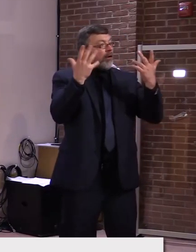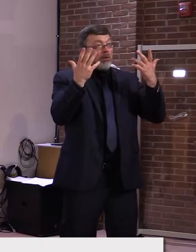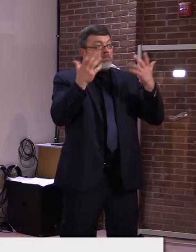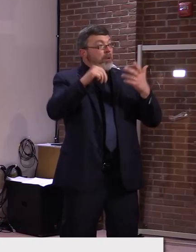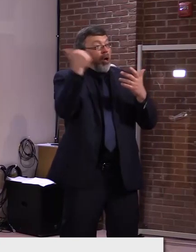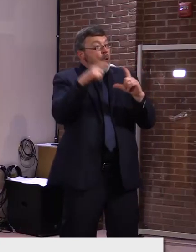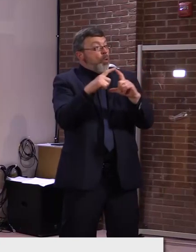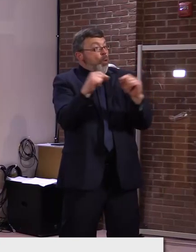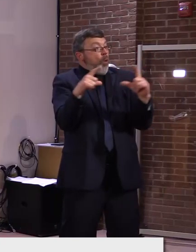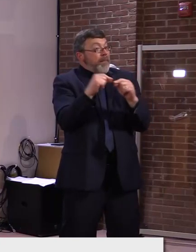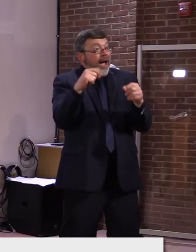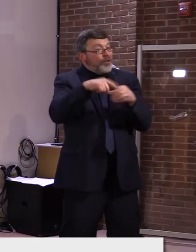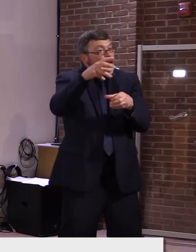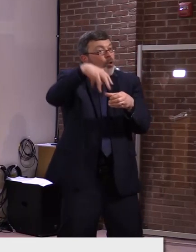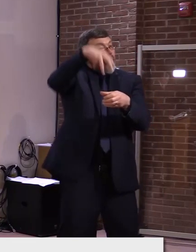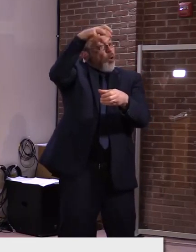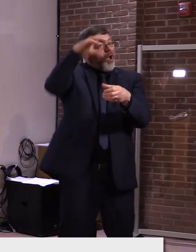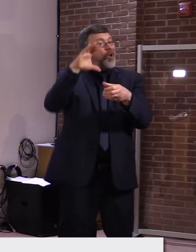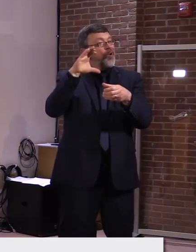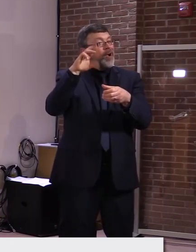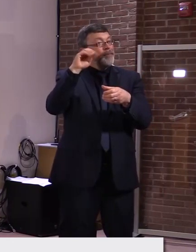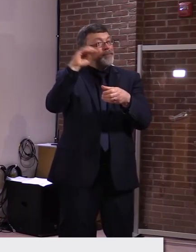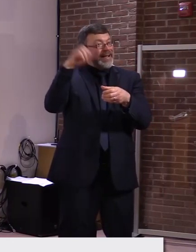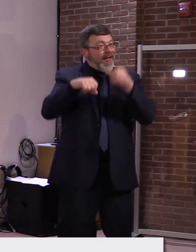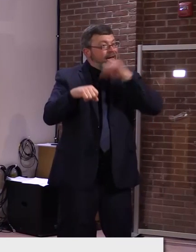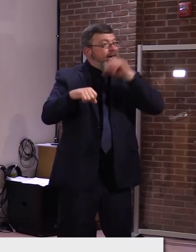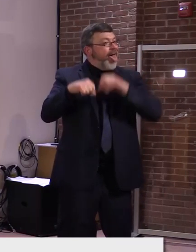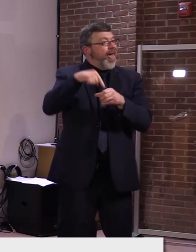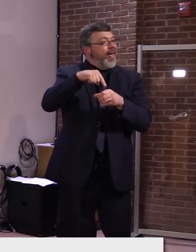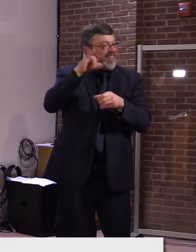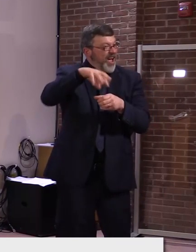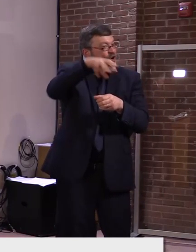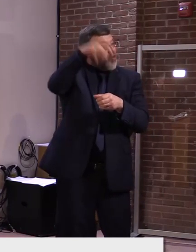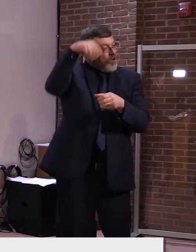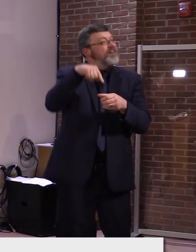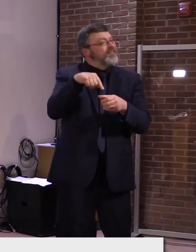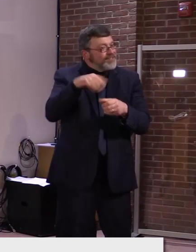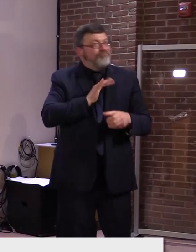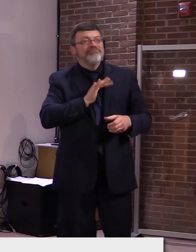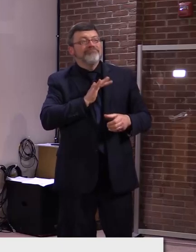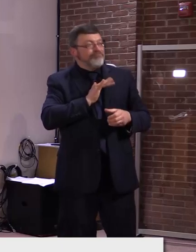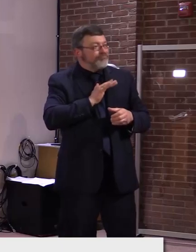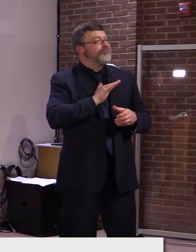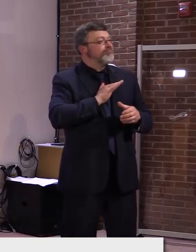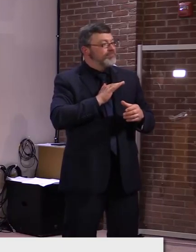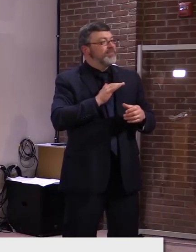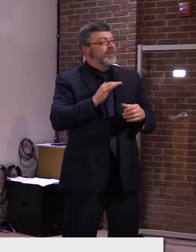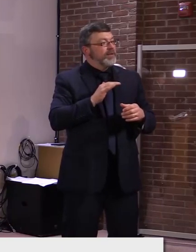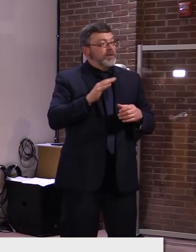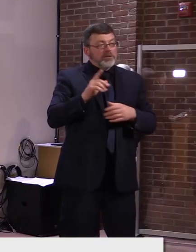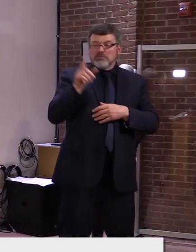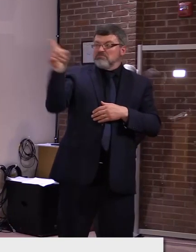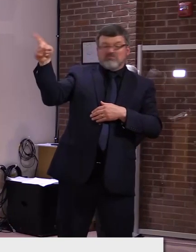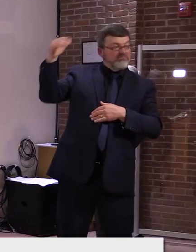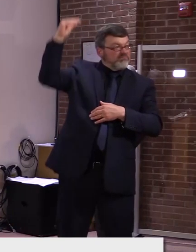clinics next week. You might remember earlier in the year, Dr. Levine confirmed creamies are very healthy and generally very good for you.